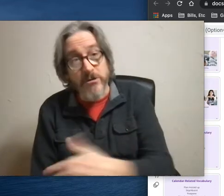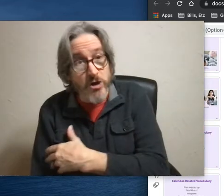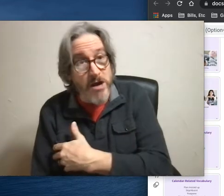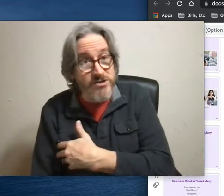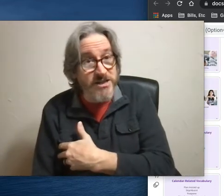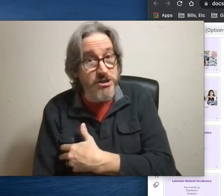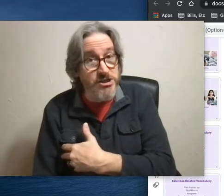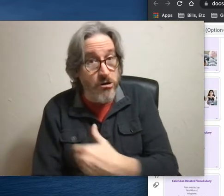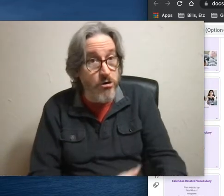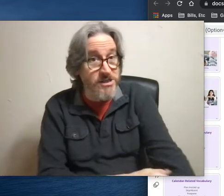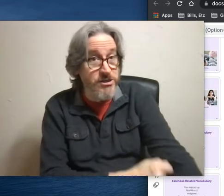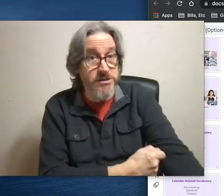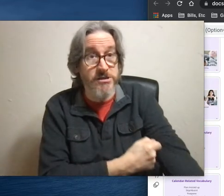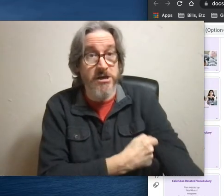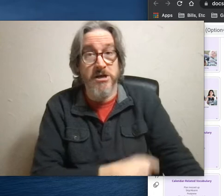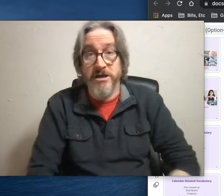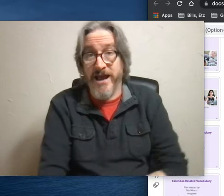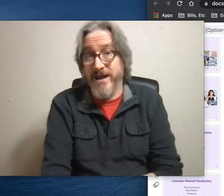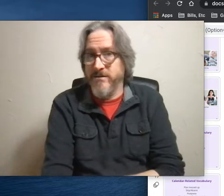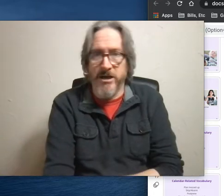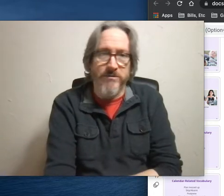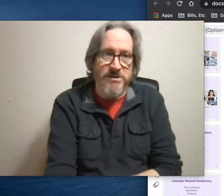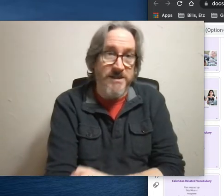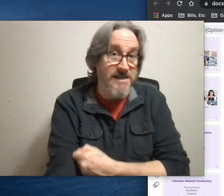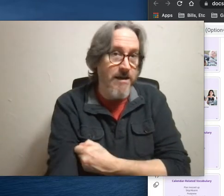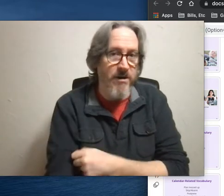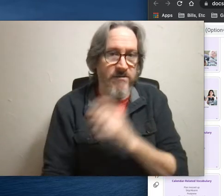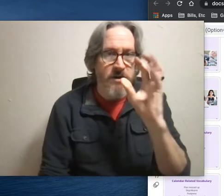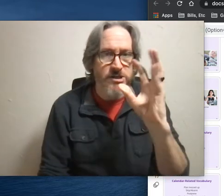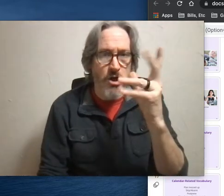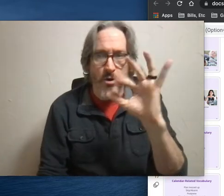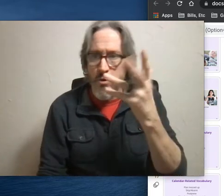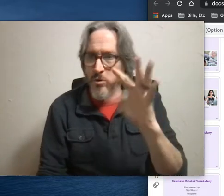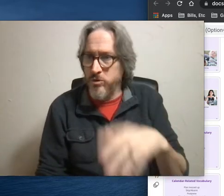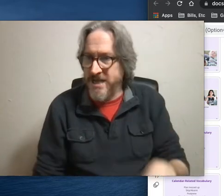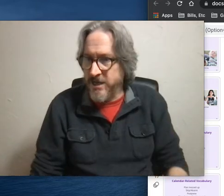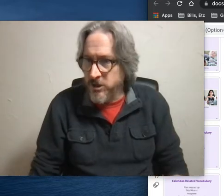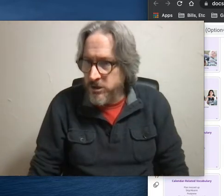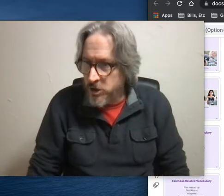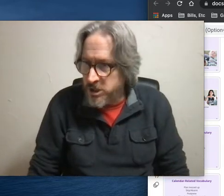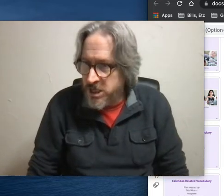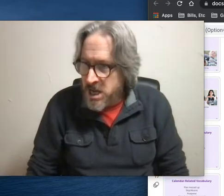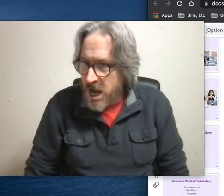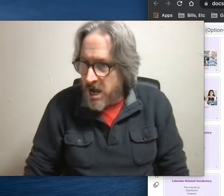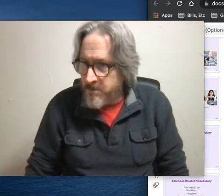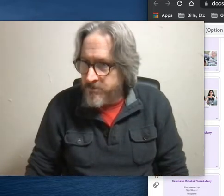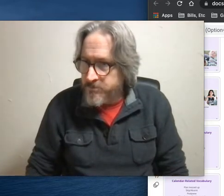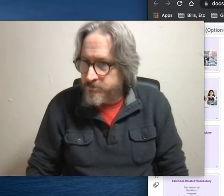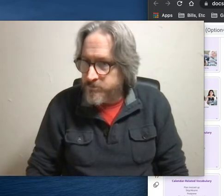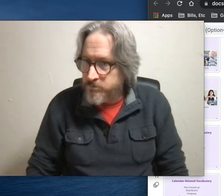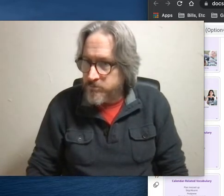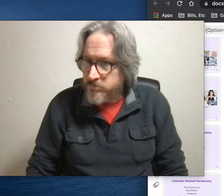So then here are the conversation starter questions. And, you know, that's what they say above. So take a look.